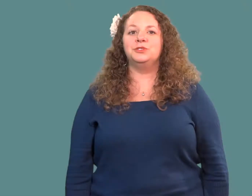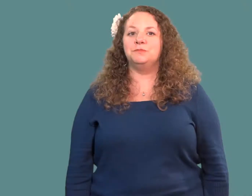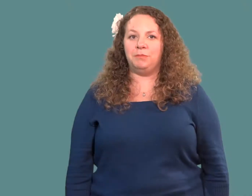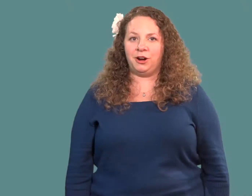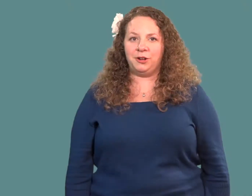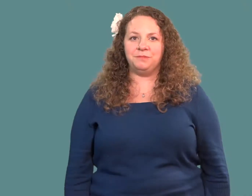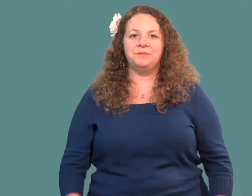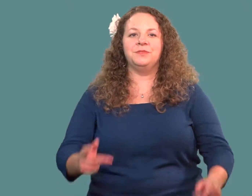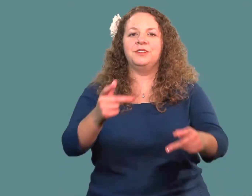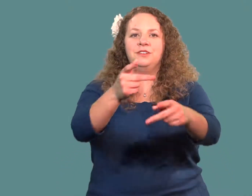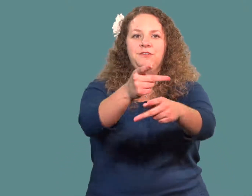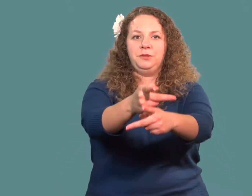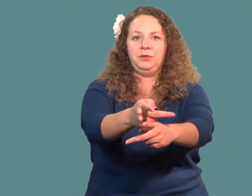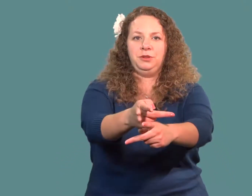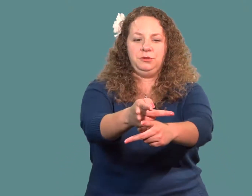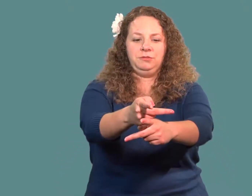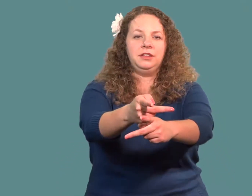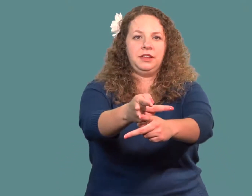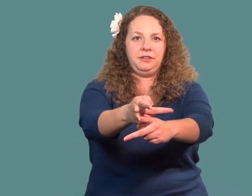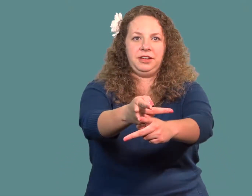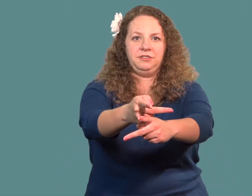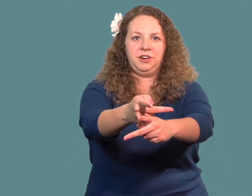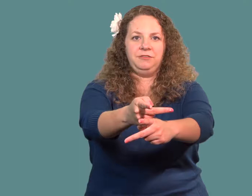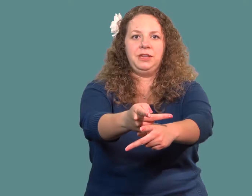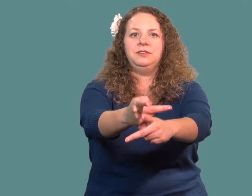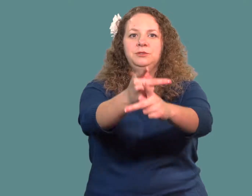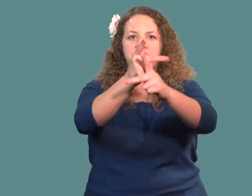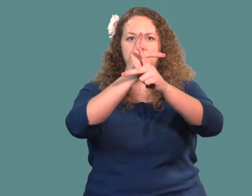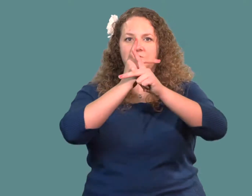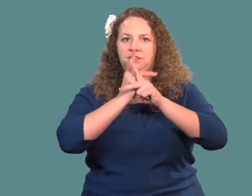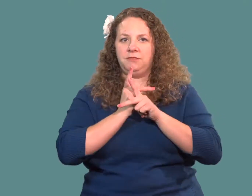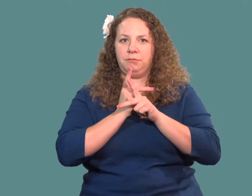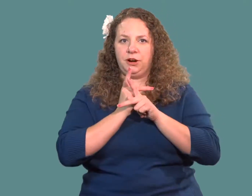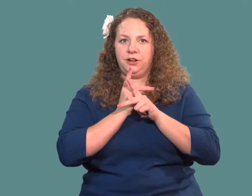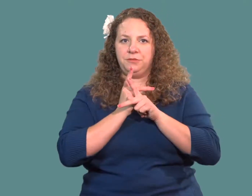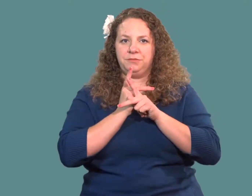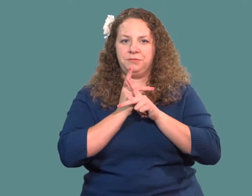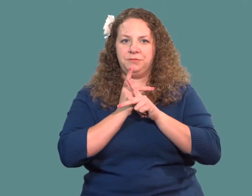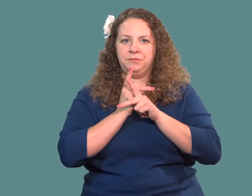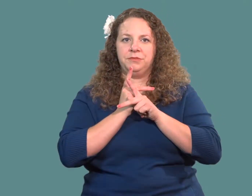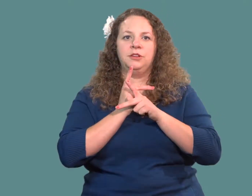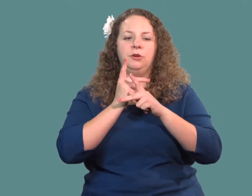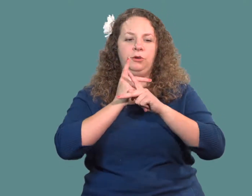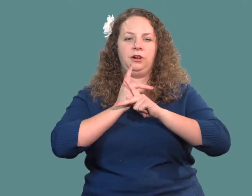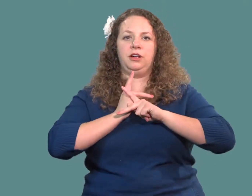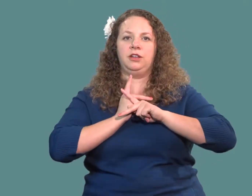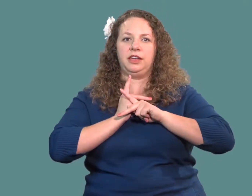To borrow from you out here in front of me towards myself. Borrow. Or I can